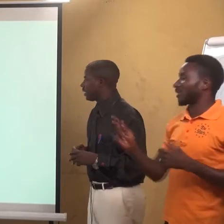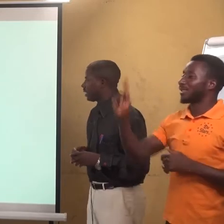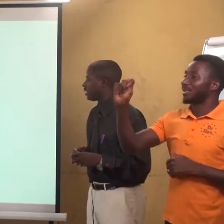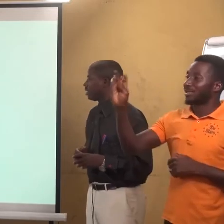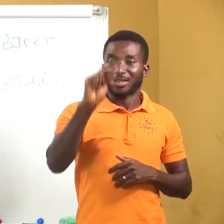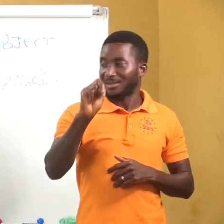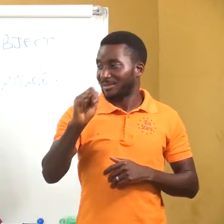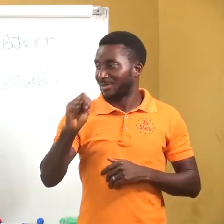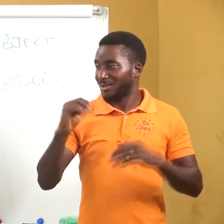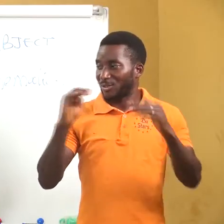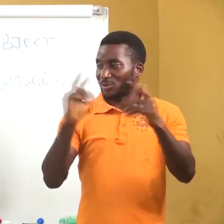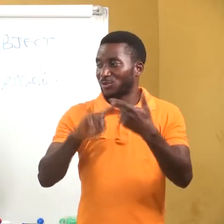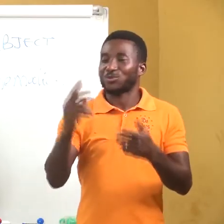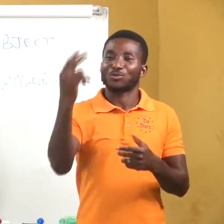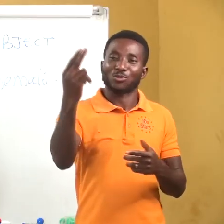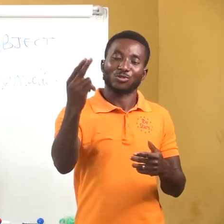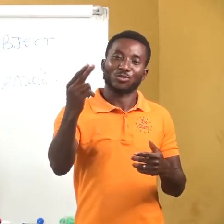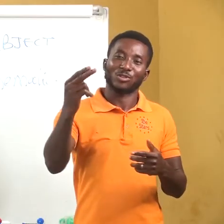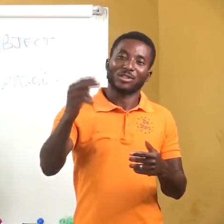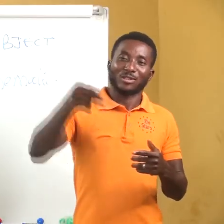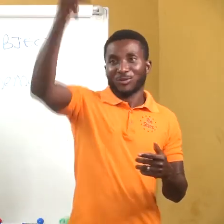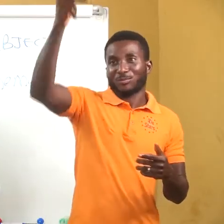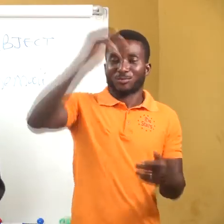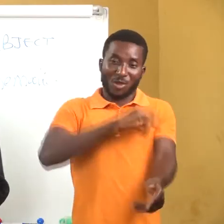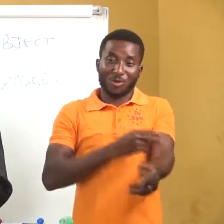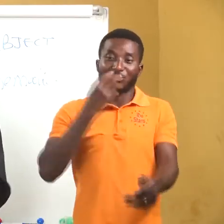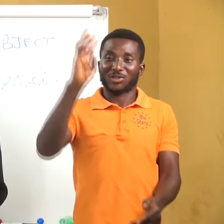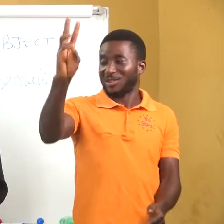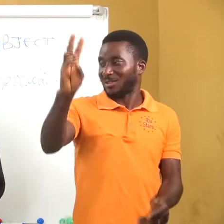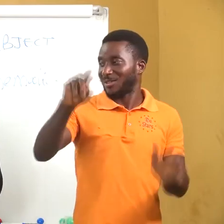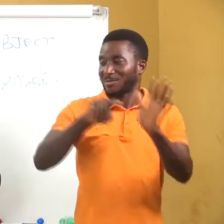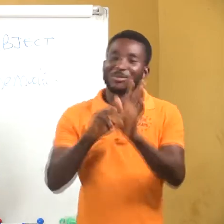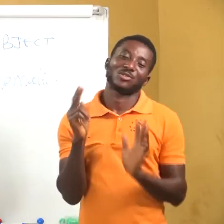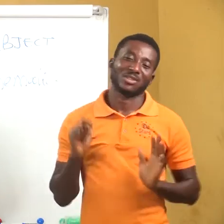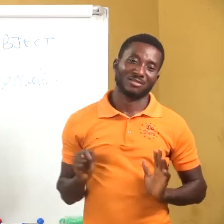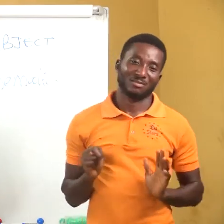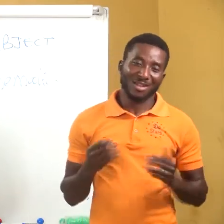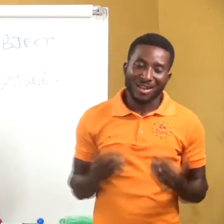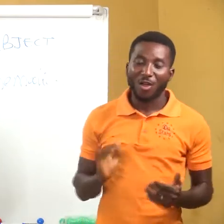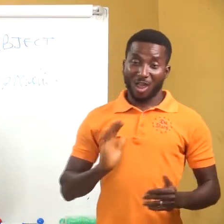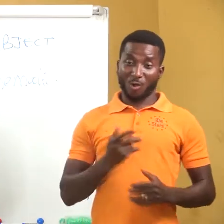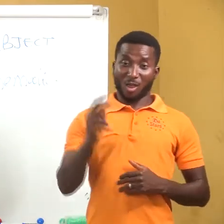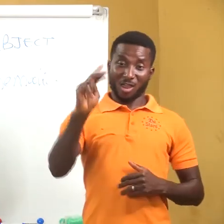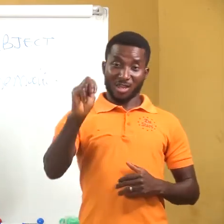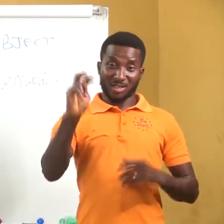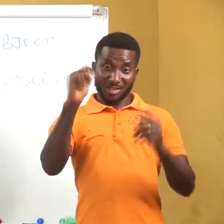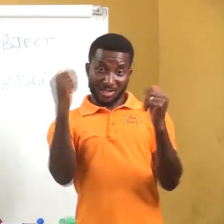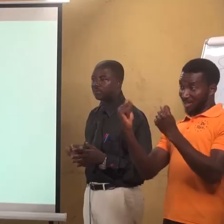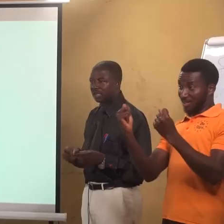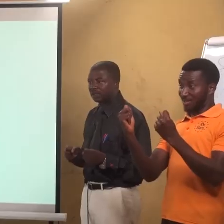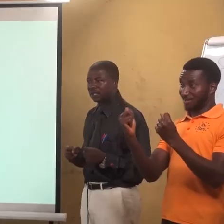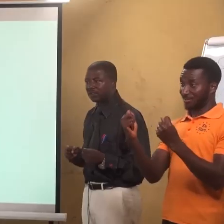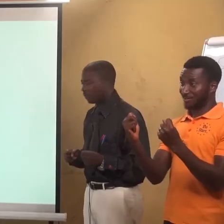minus n. 2 raised to the power 6 minus n. Therefore, our nth term, the general formula used